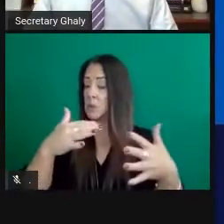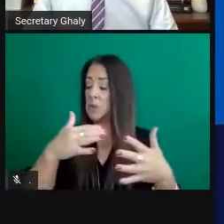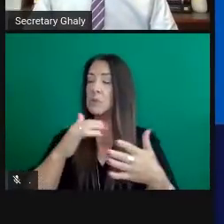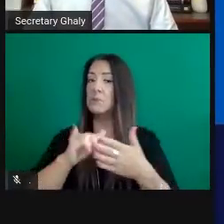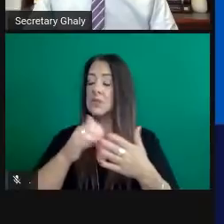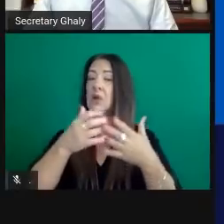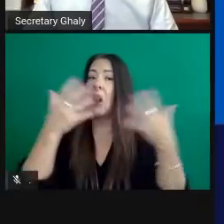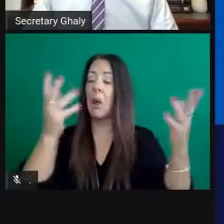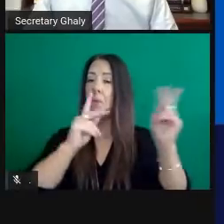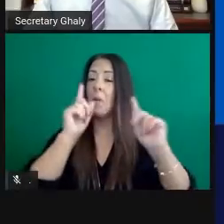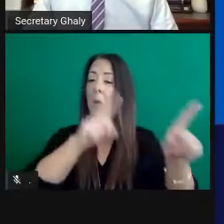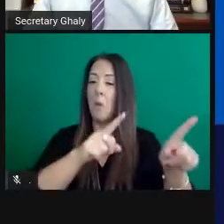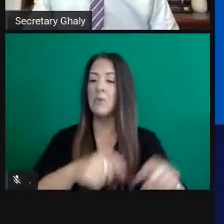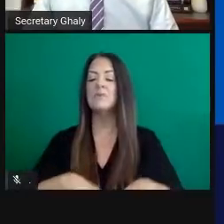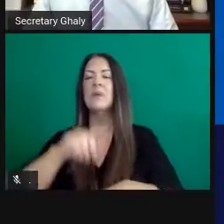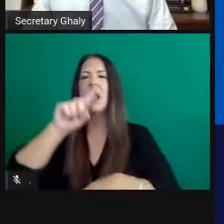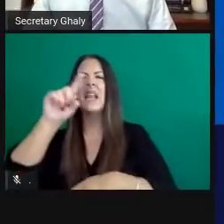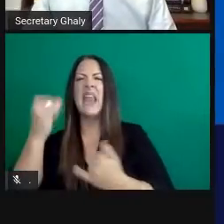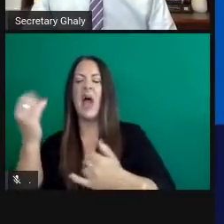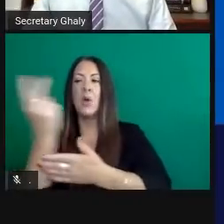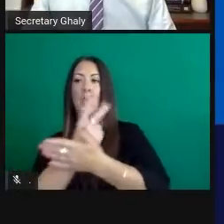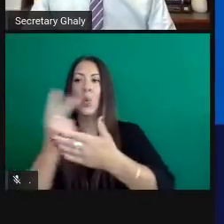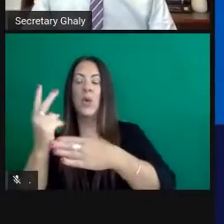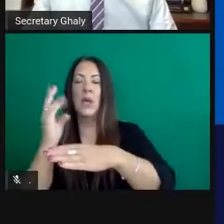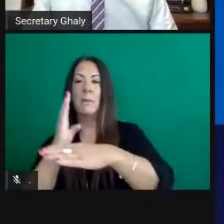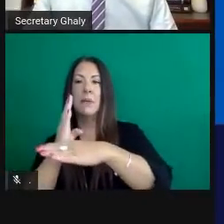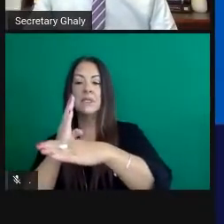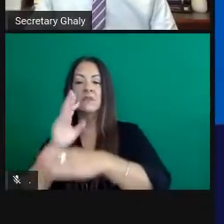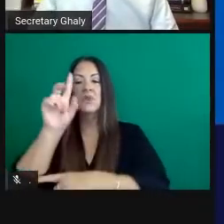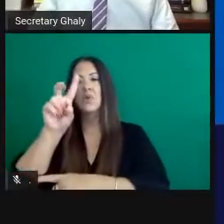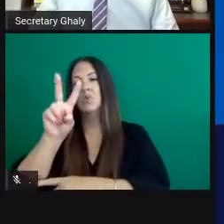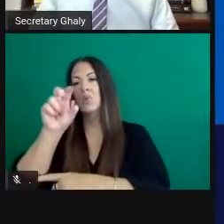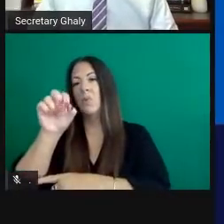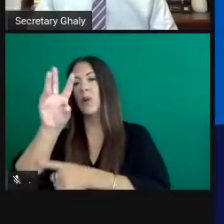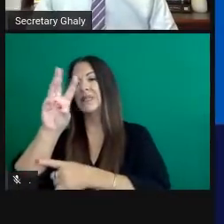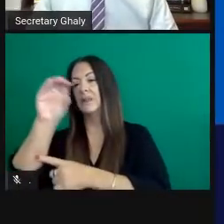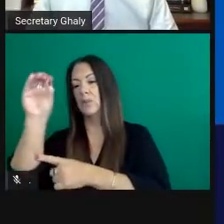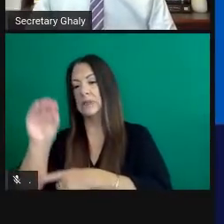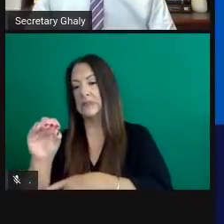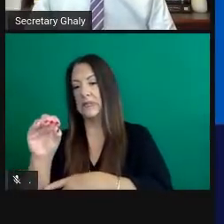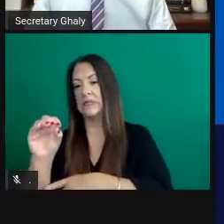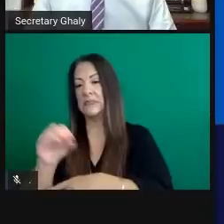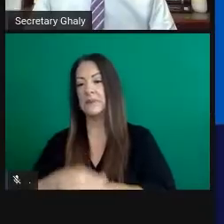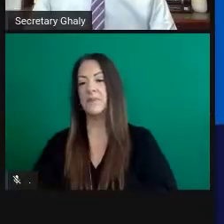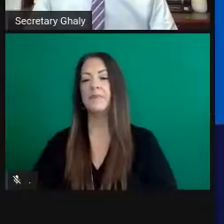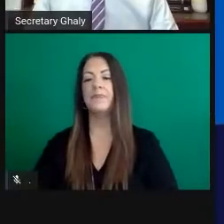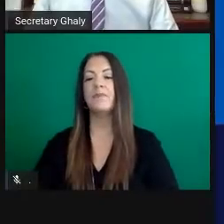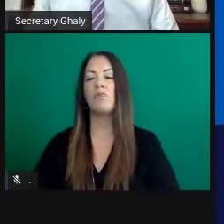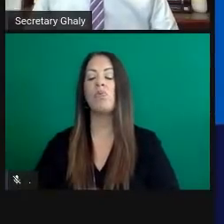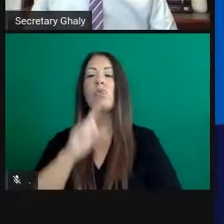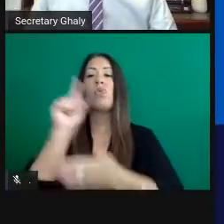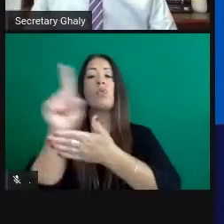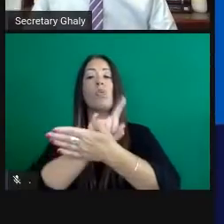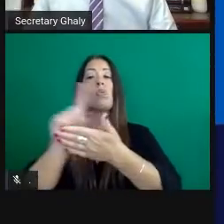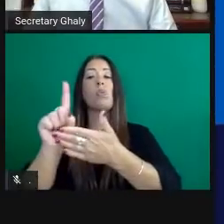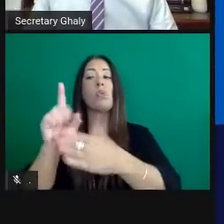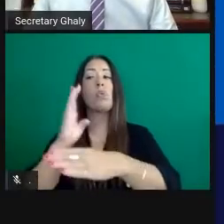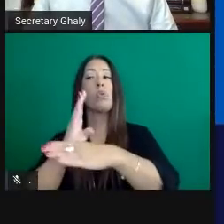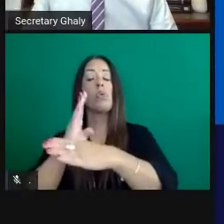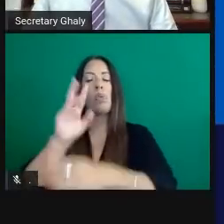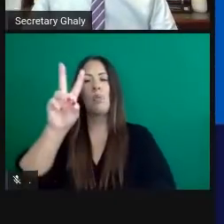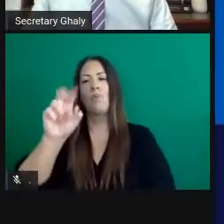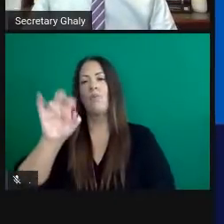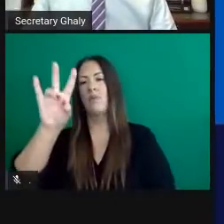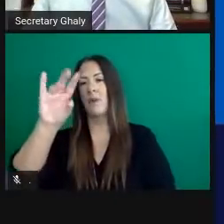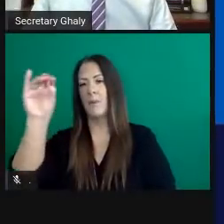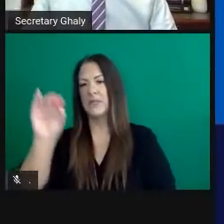of 2.6% and a 7-day positivity of 2.7%. We also notably